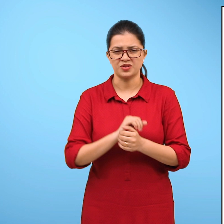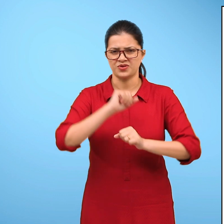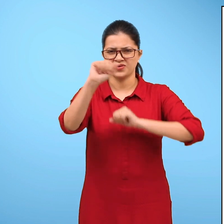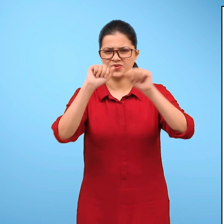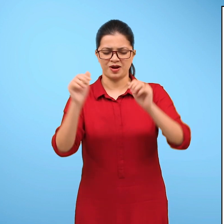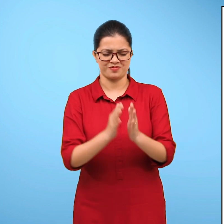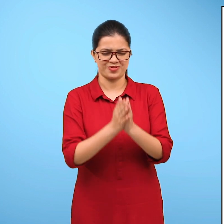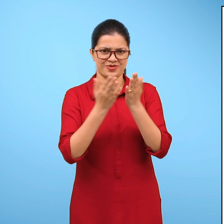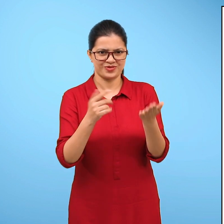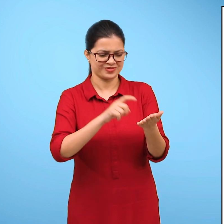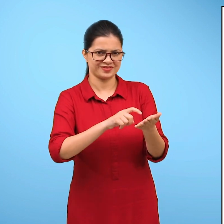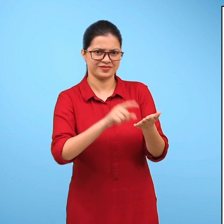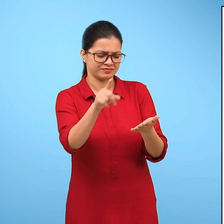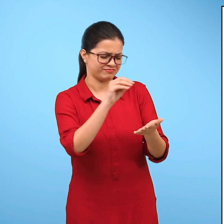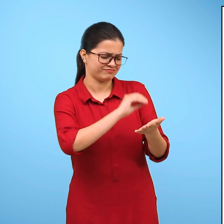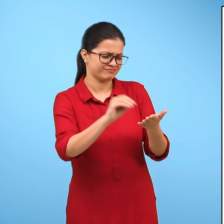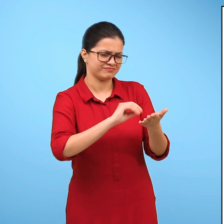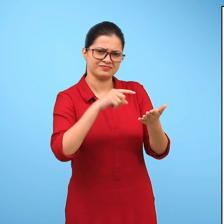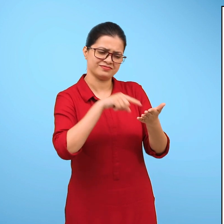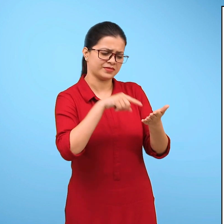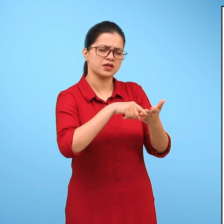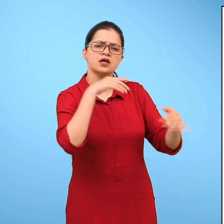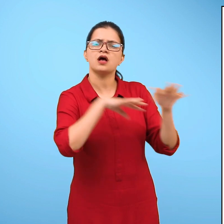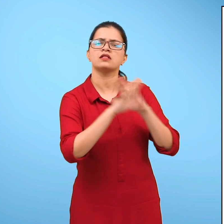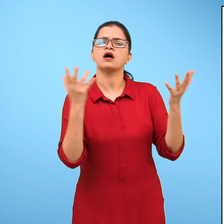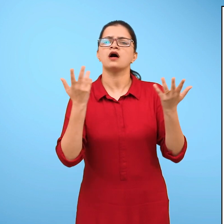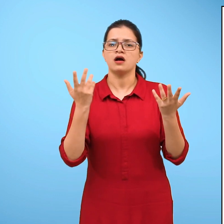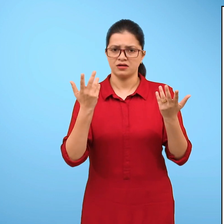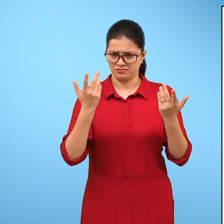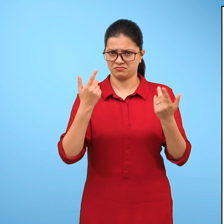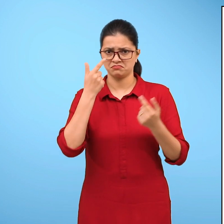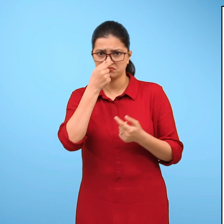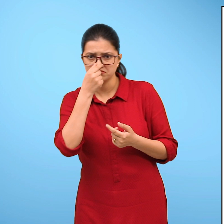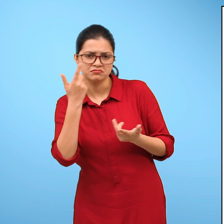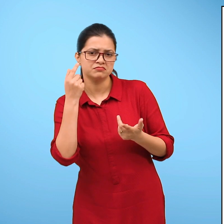When you are writing in your notebook, which part of the body are you moving?